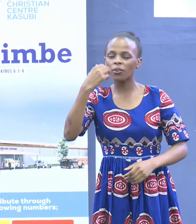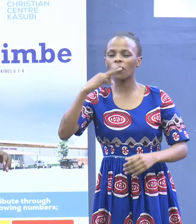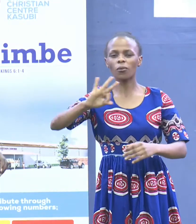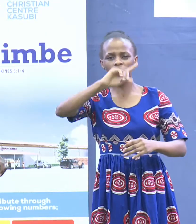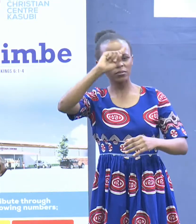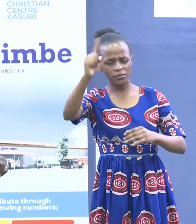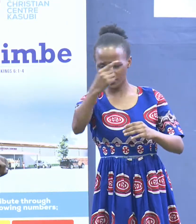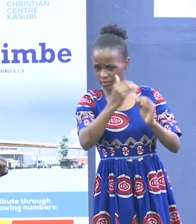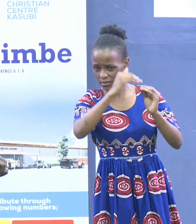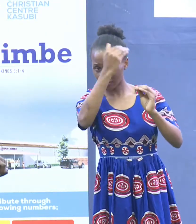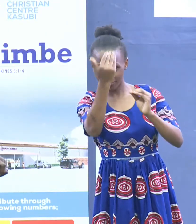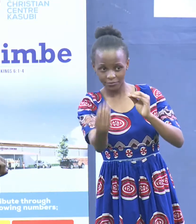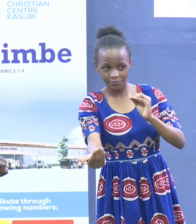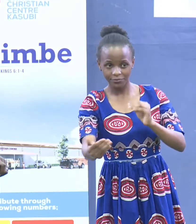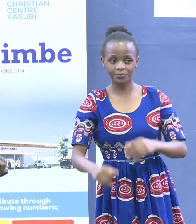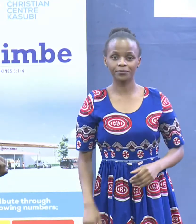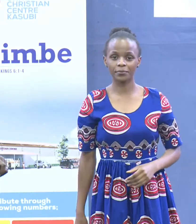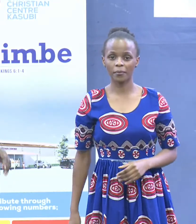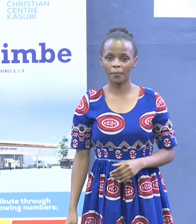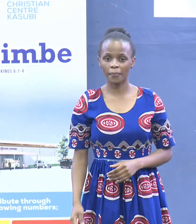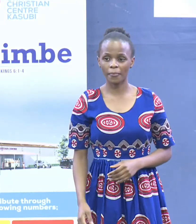That's what seals the mystery of the